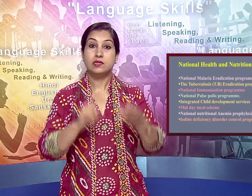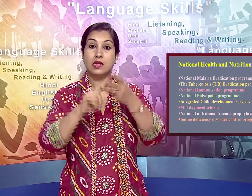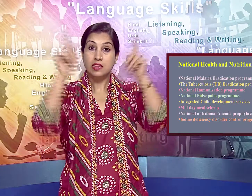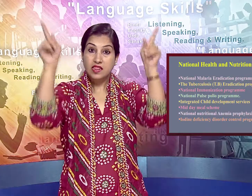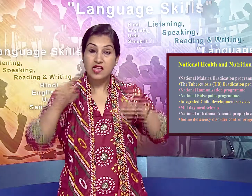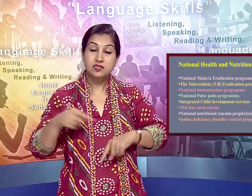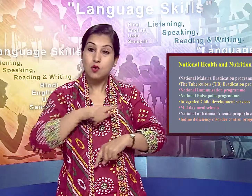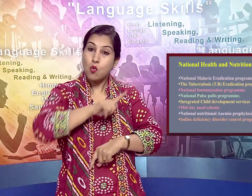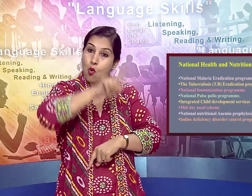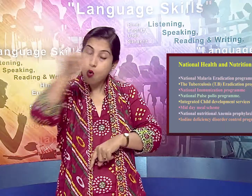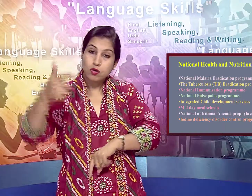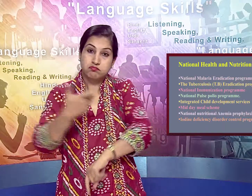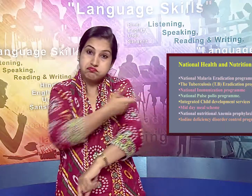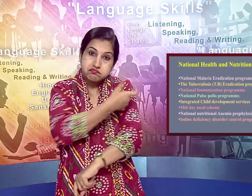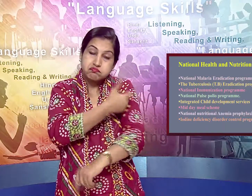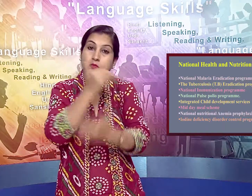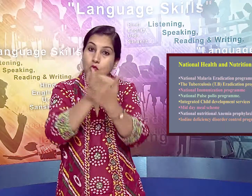National Immunization Program,